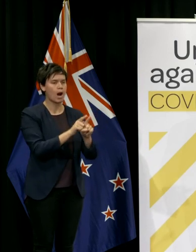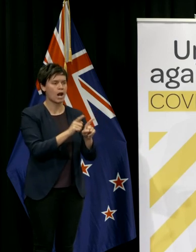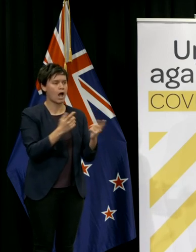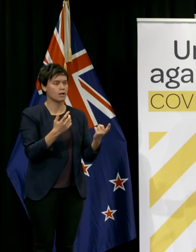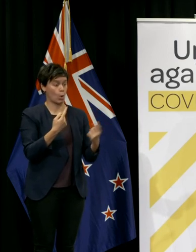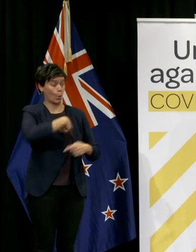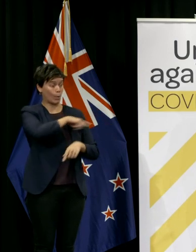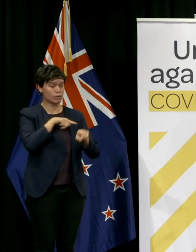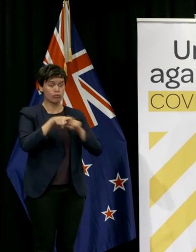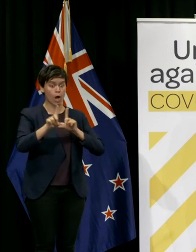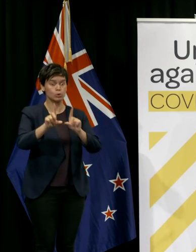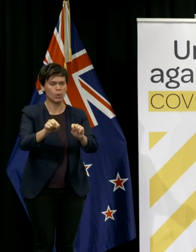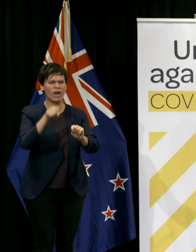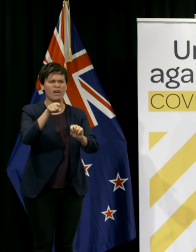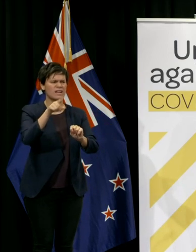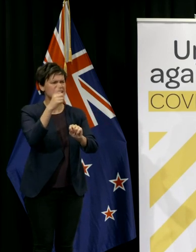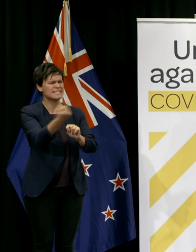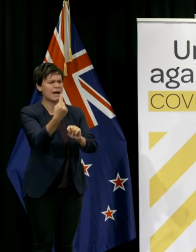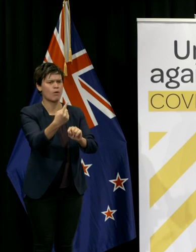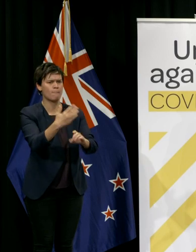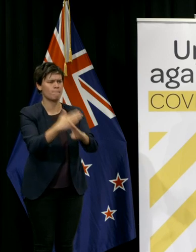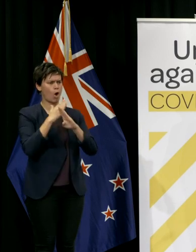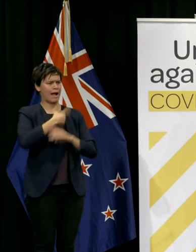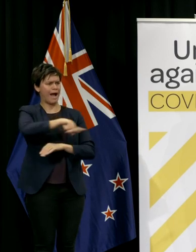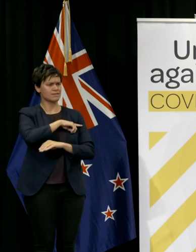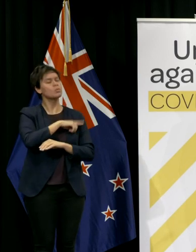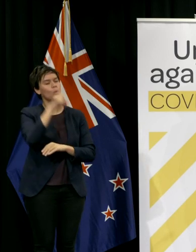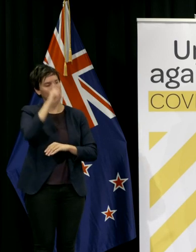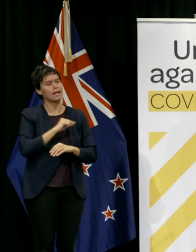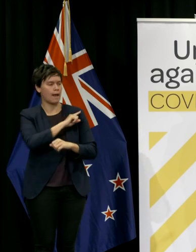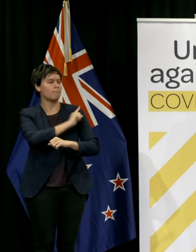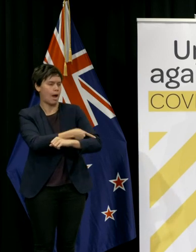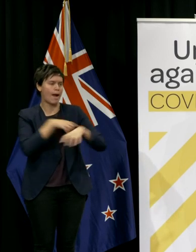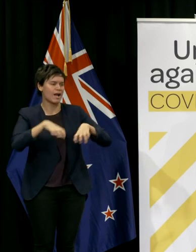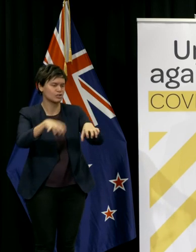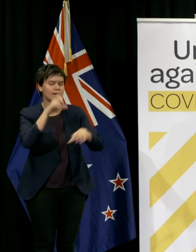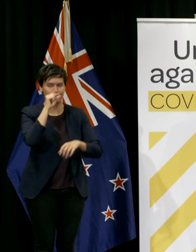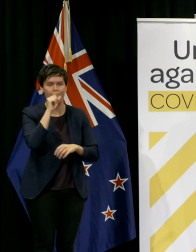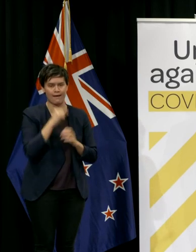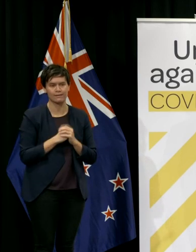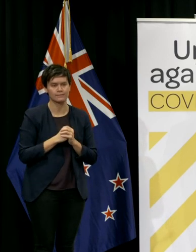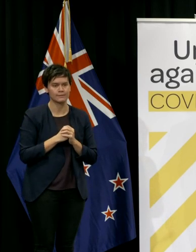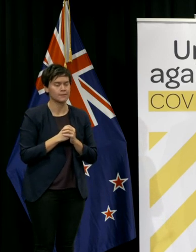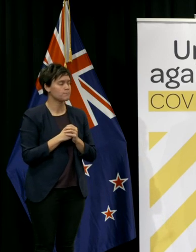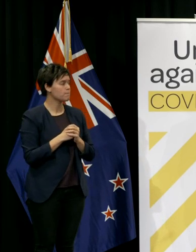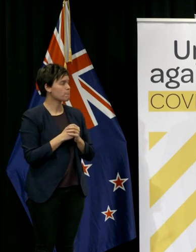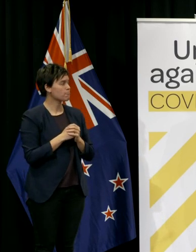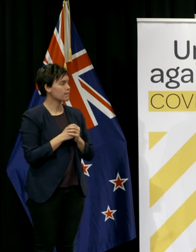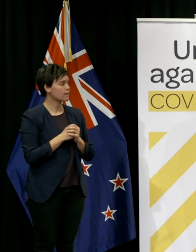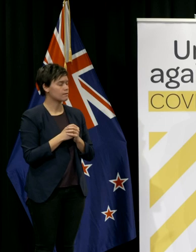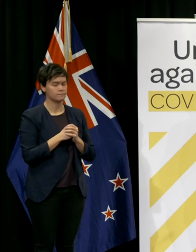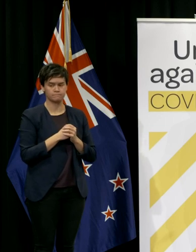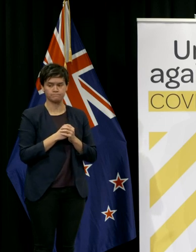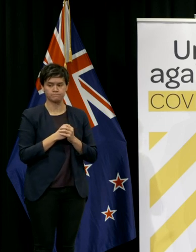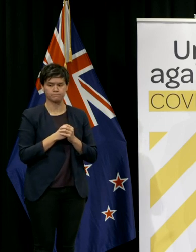So how long? Like, is it an endless detainment? You know, do you determine it yourself? No, we'll take the approach that we always take